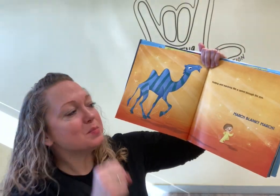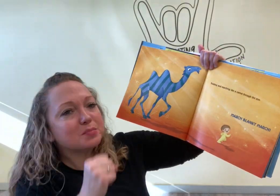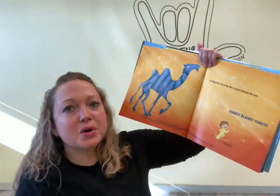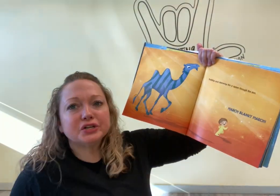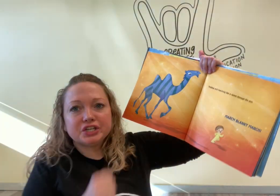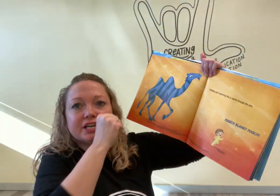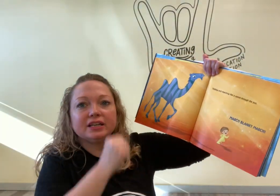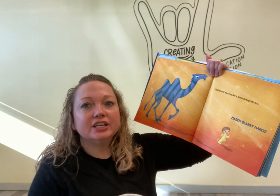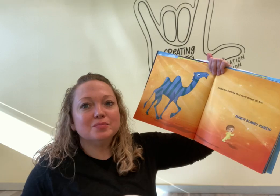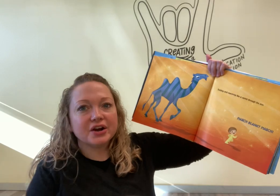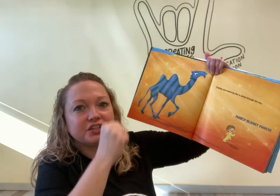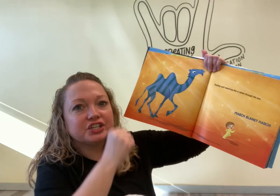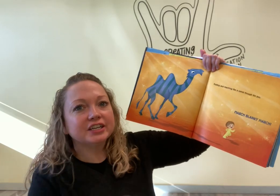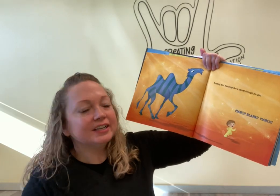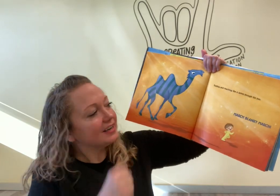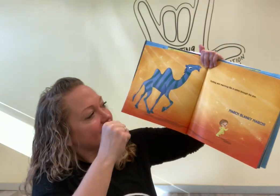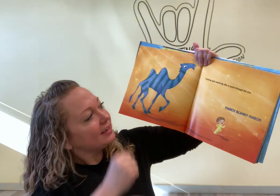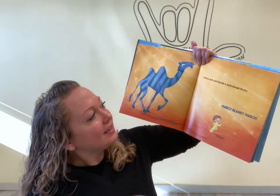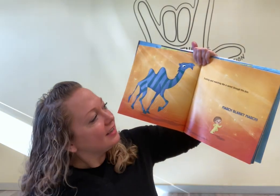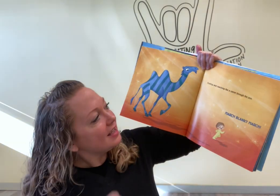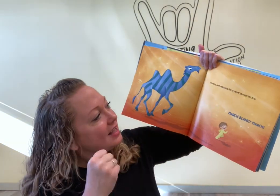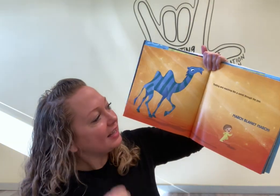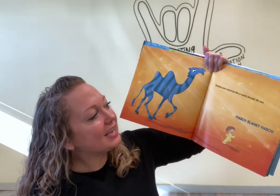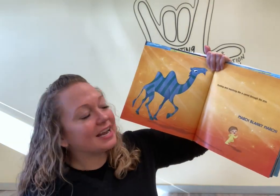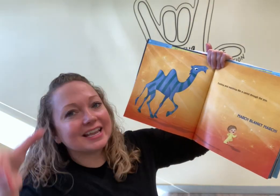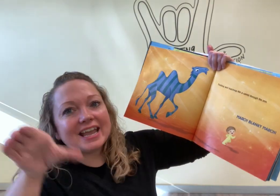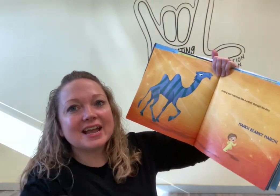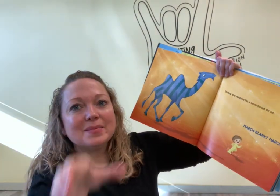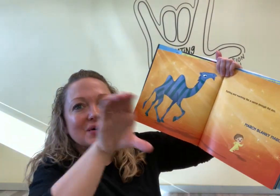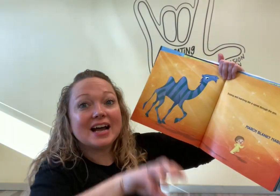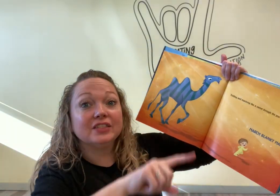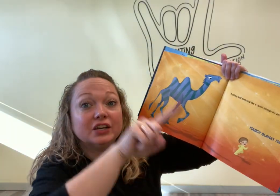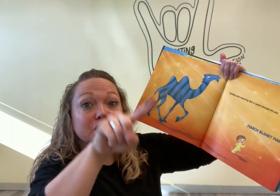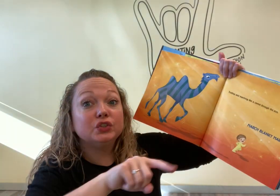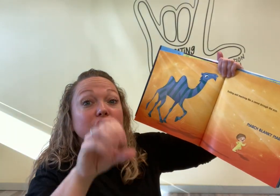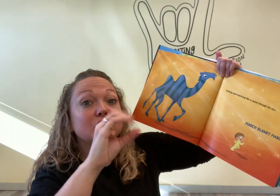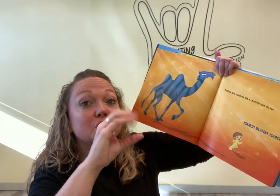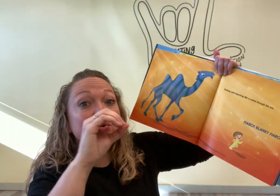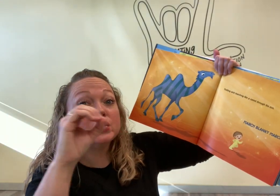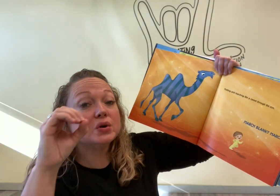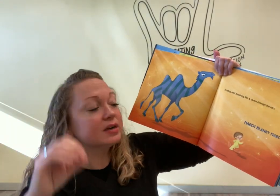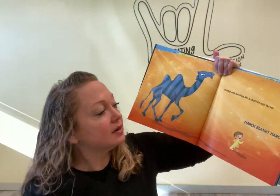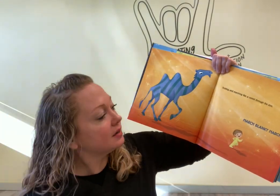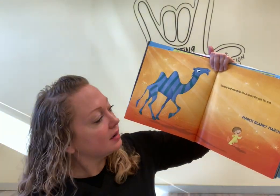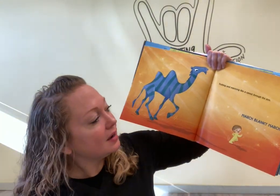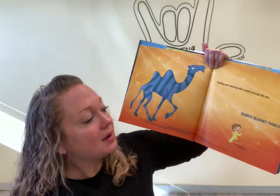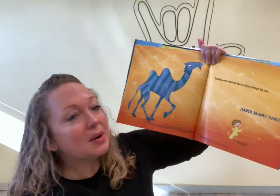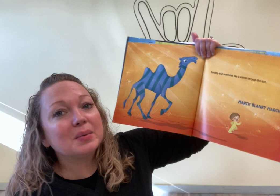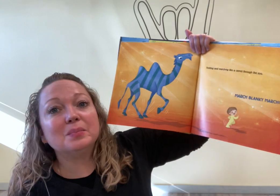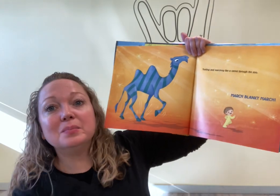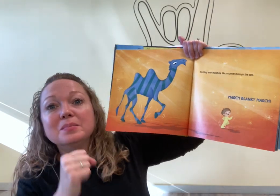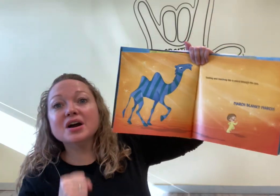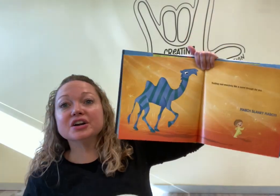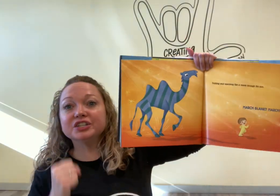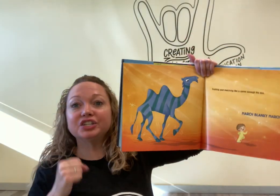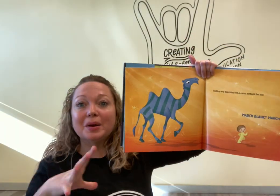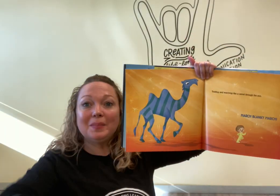marching. Can you march? Like a camel at the zoo. March.